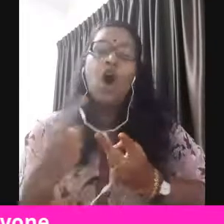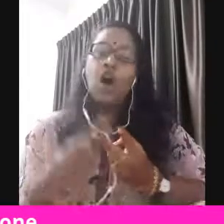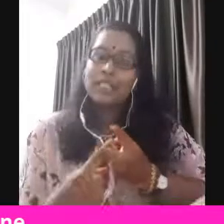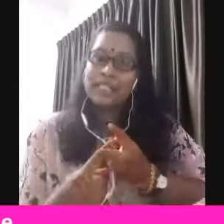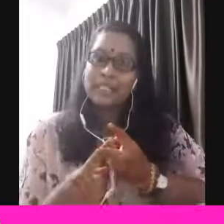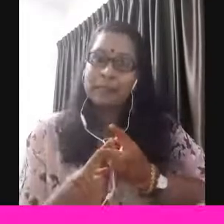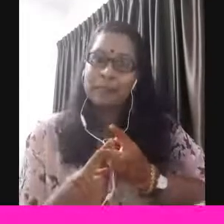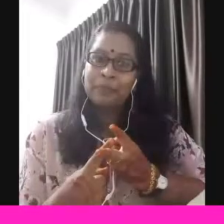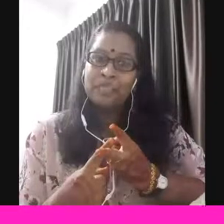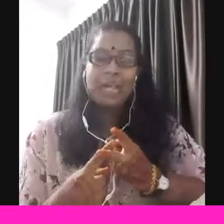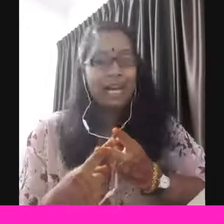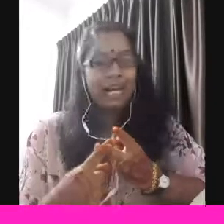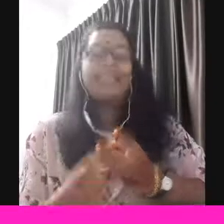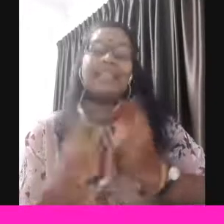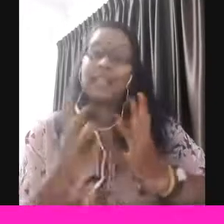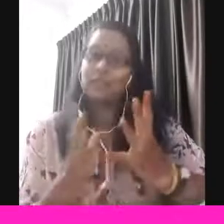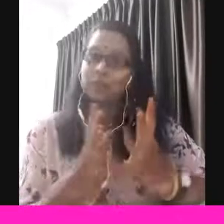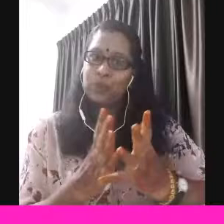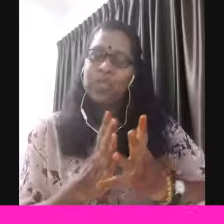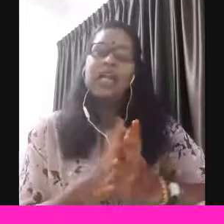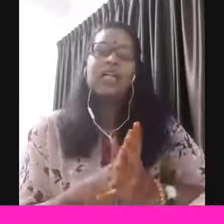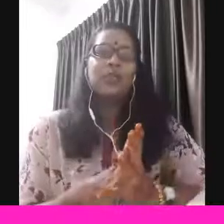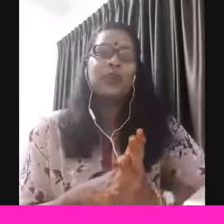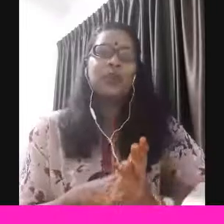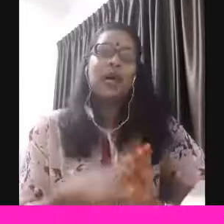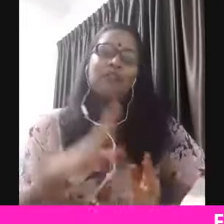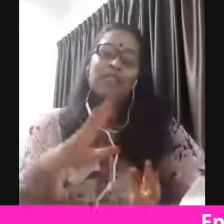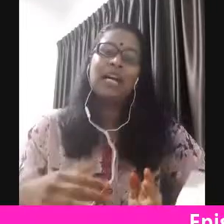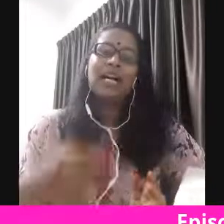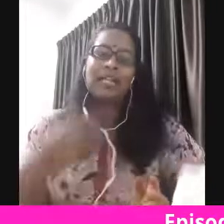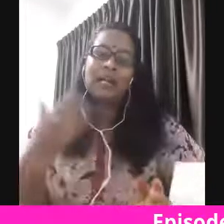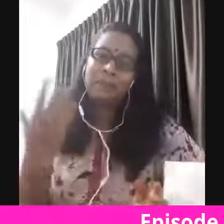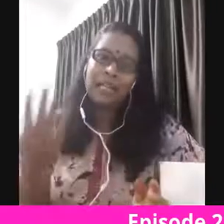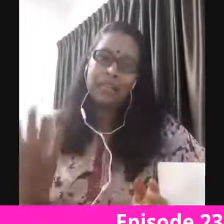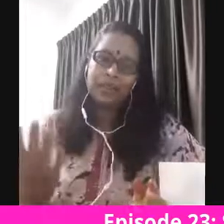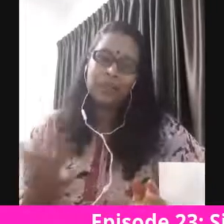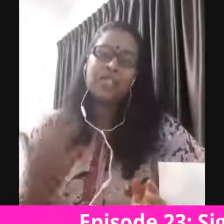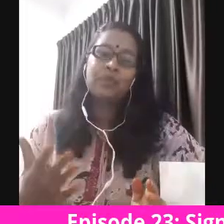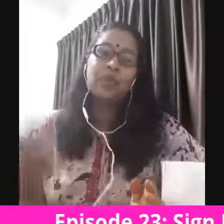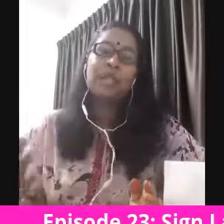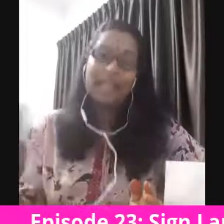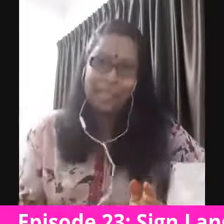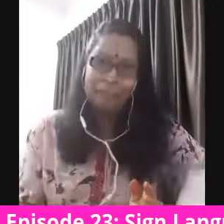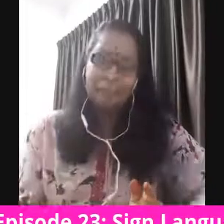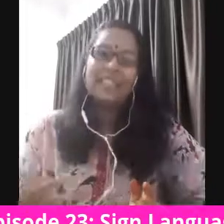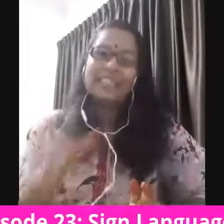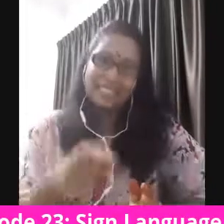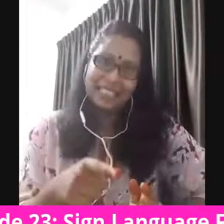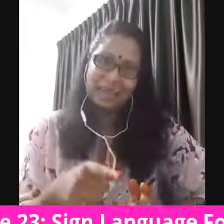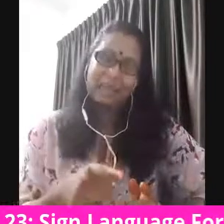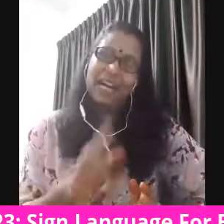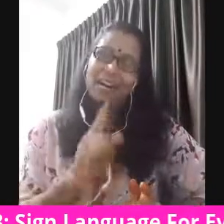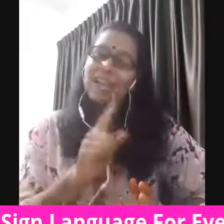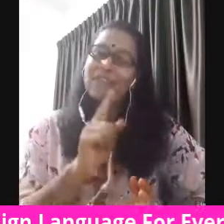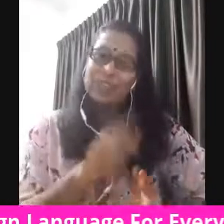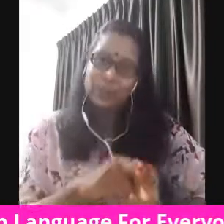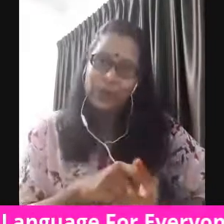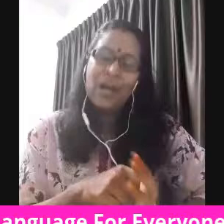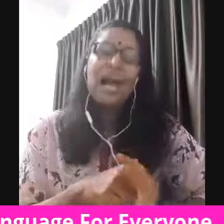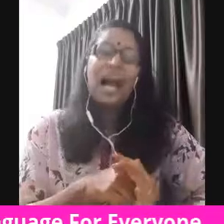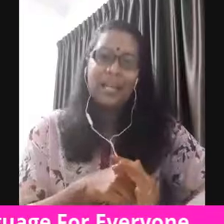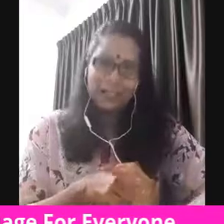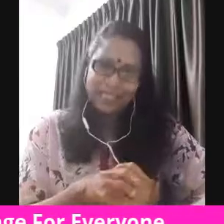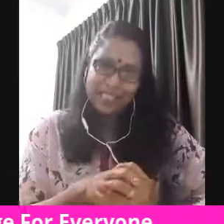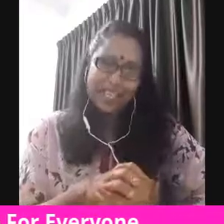syndrome, Uh-huh. autism, that kind of school. So Mhm. after I applied to transfer to Klang, that time, 5 years